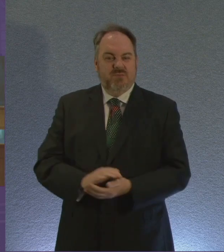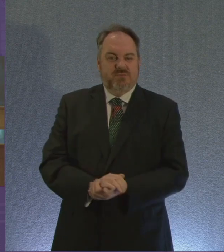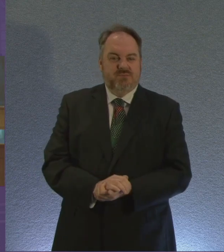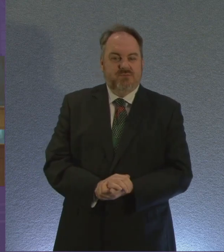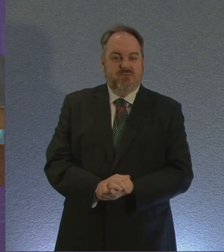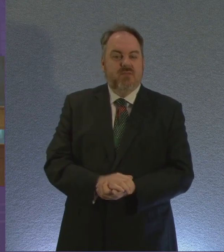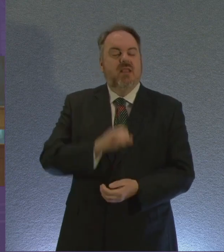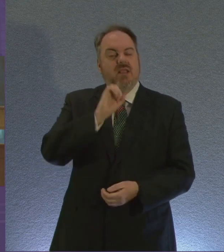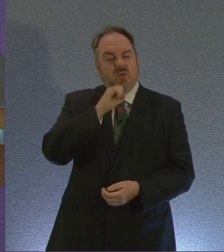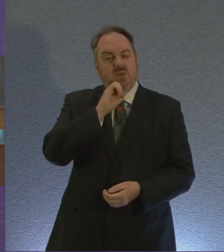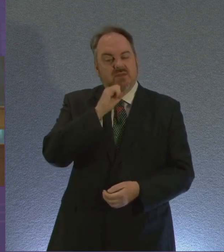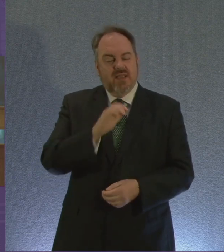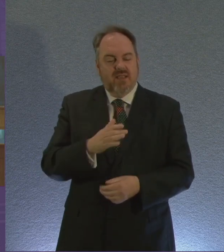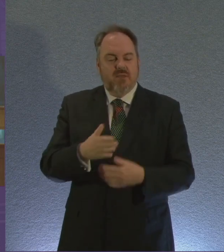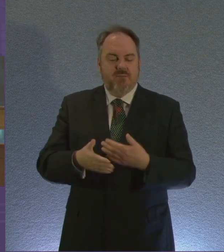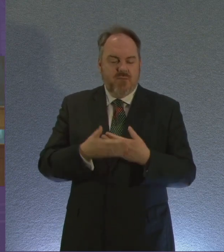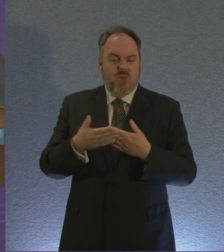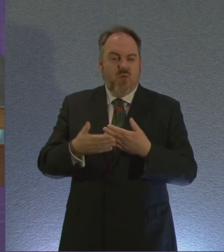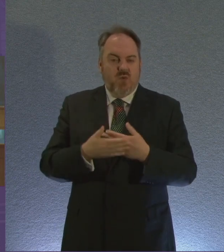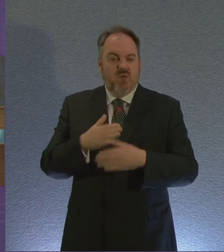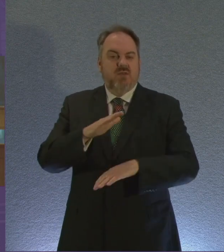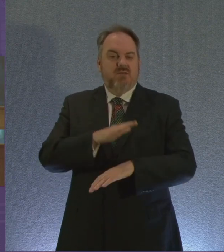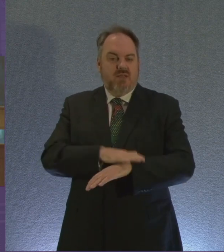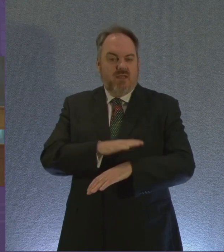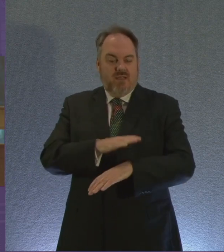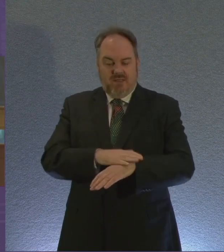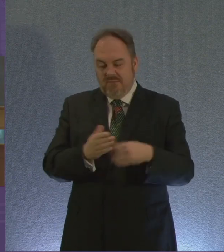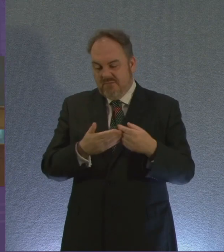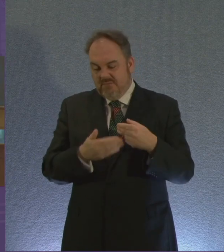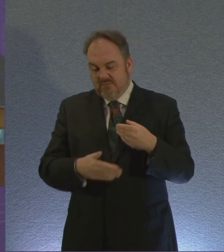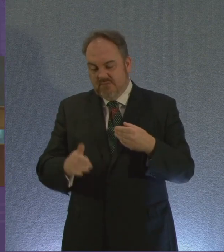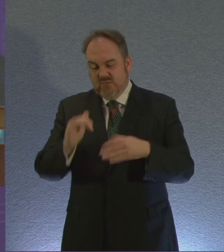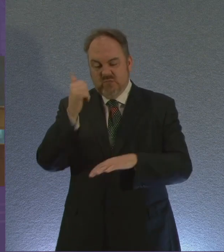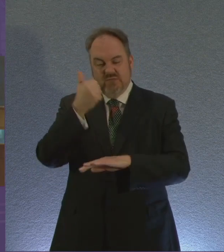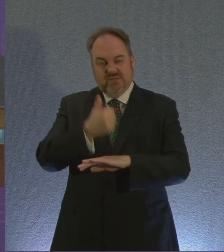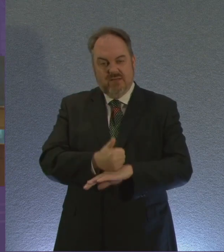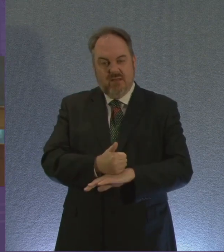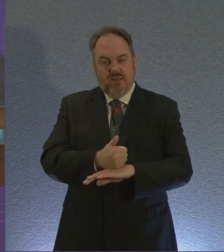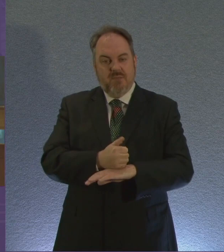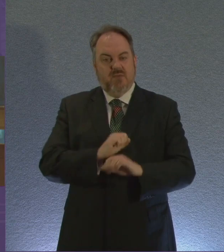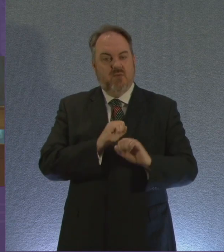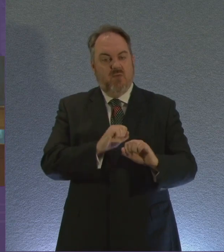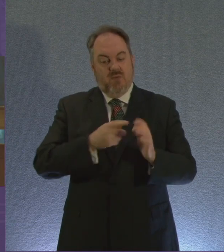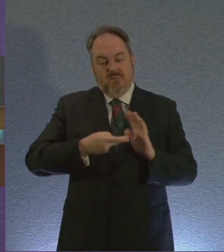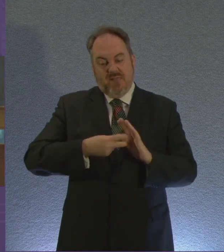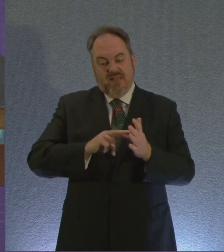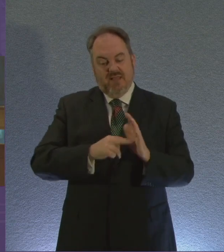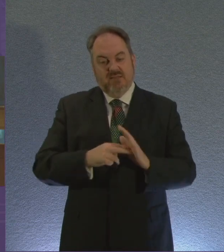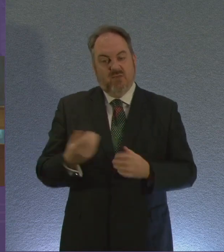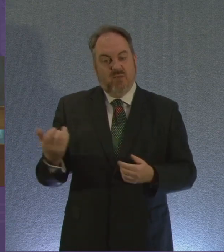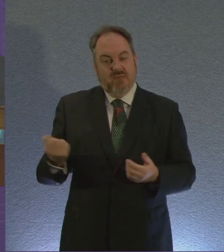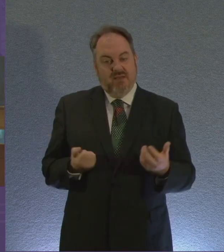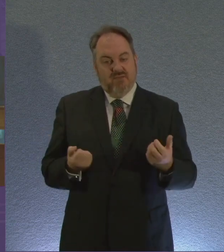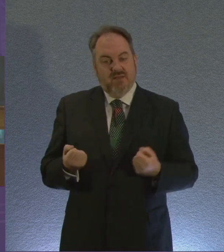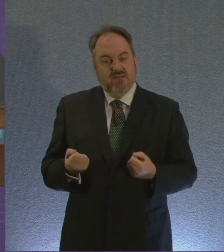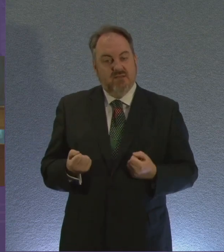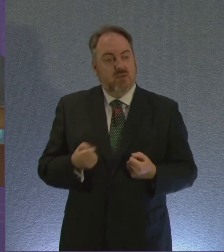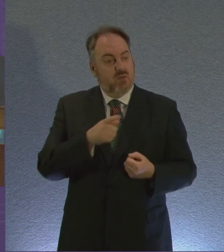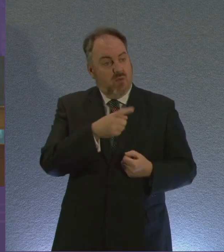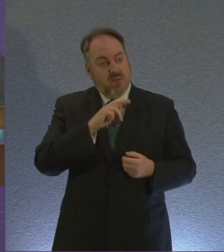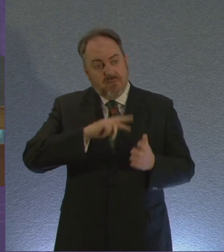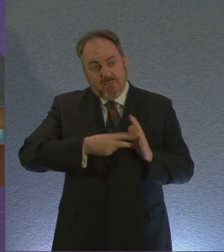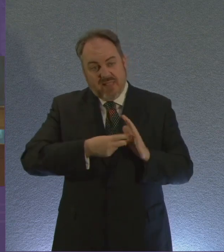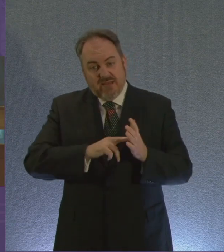take longer to implement than intended, but the Cabinet Secretary has said that she will, in effect, end the need for face-to-face assessments